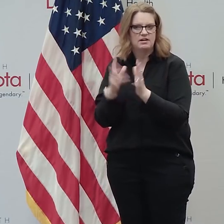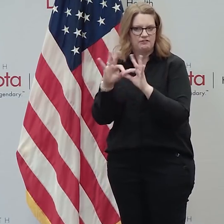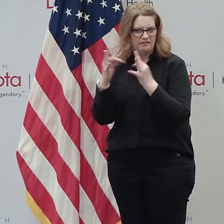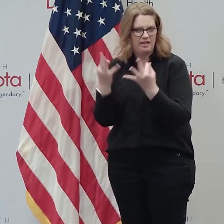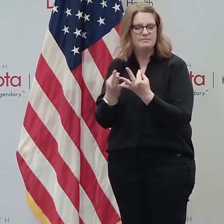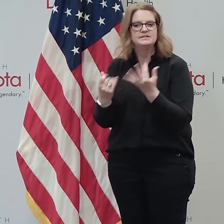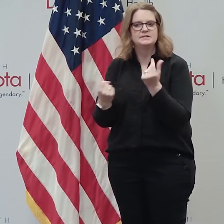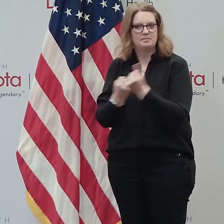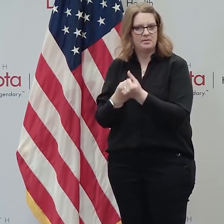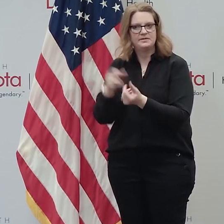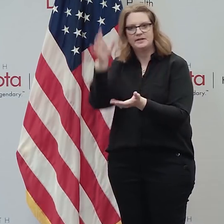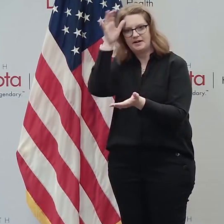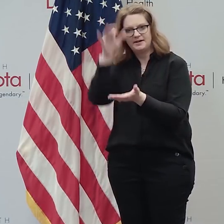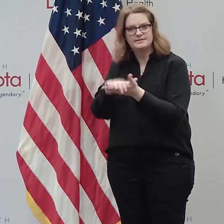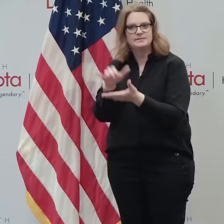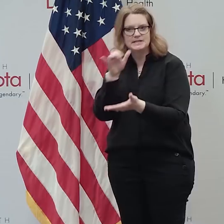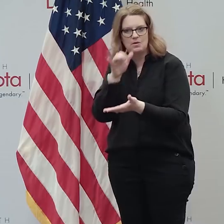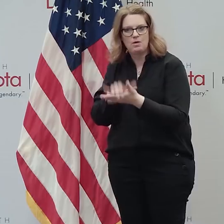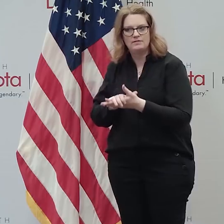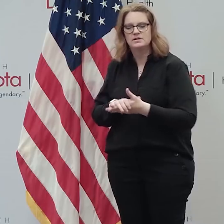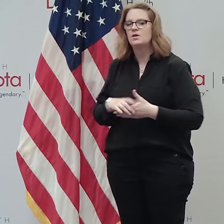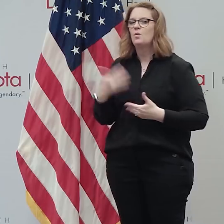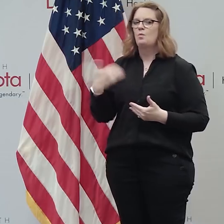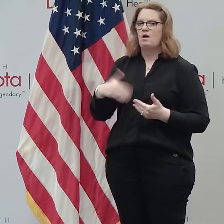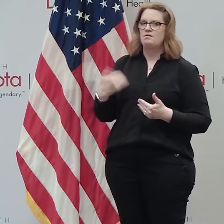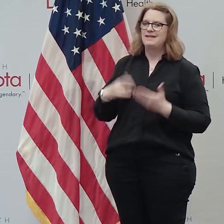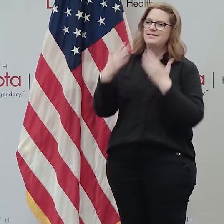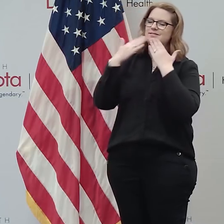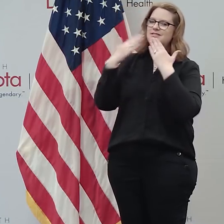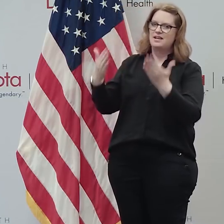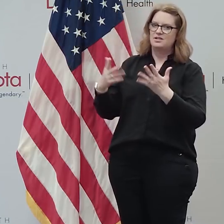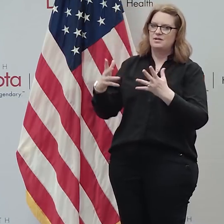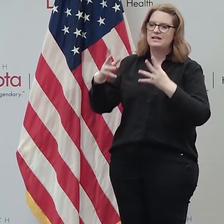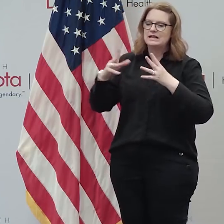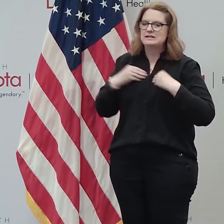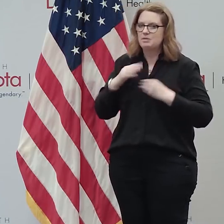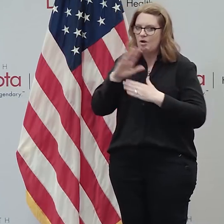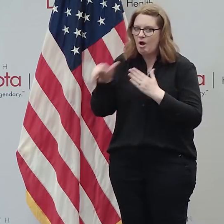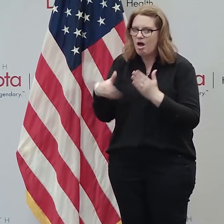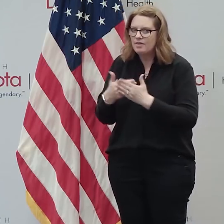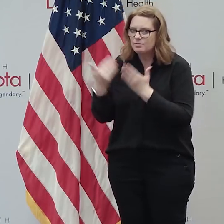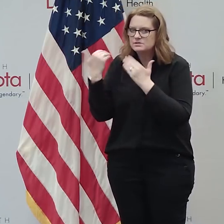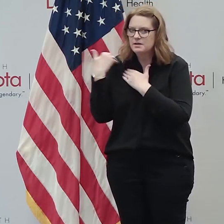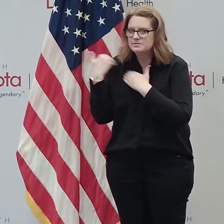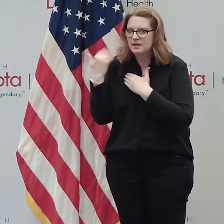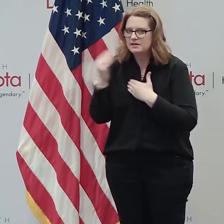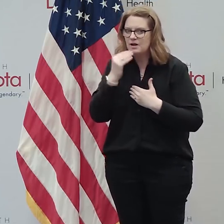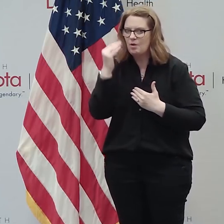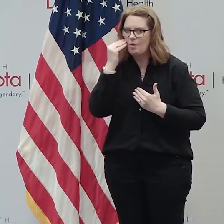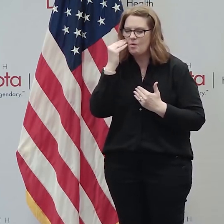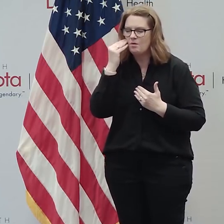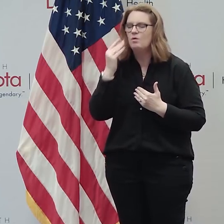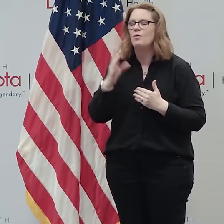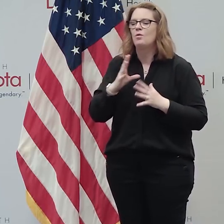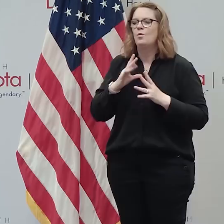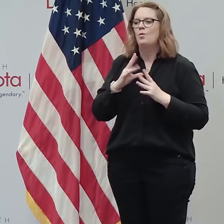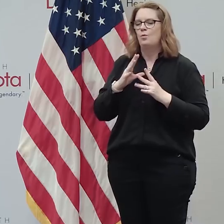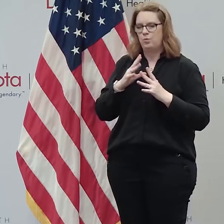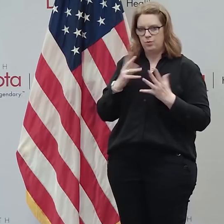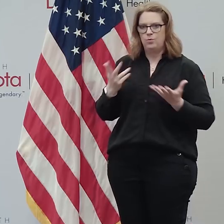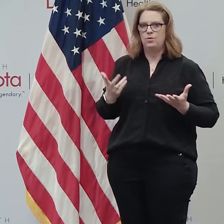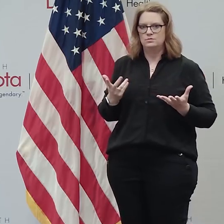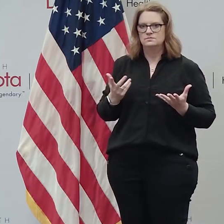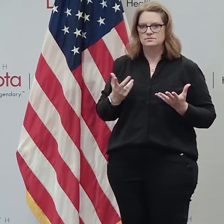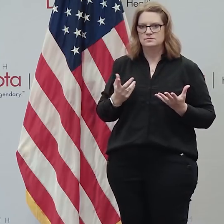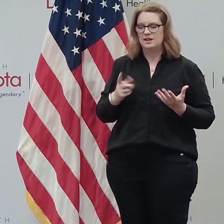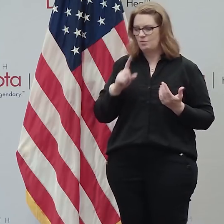also when their spouses are called to duty, that they're taking on even more responsibilities at home. So again, without the military spouse support,